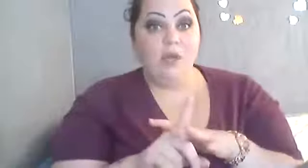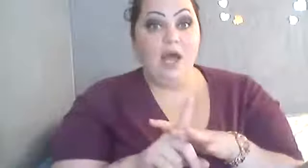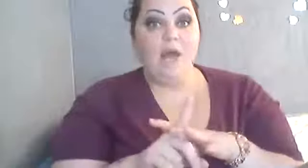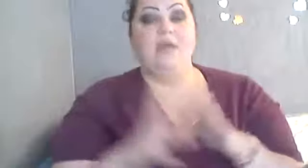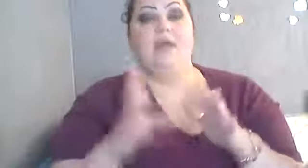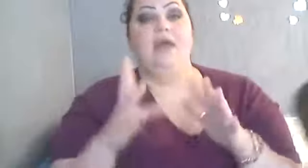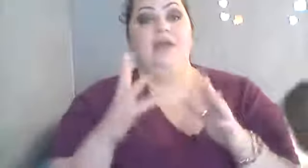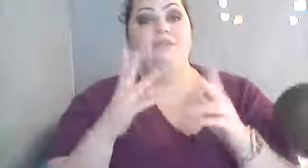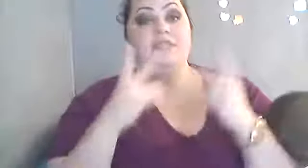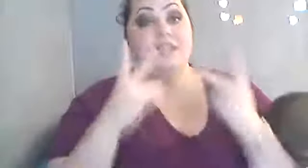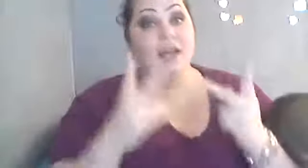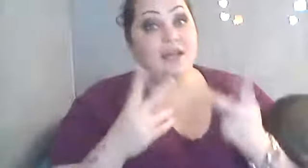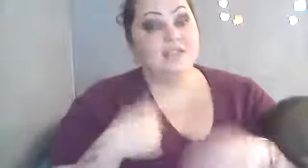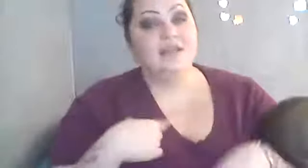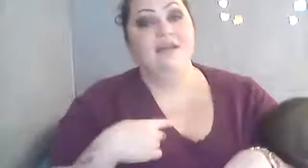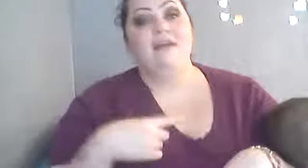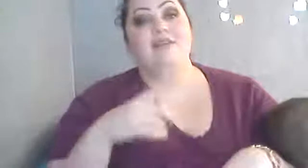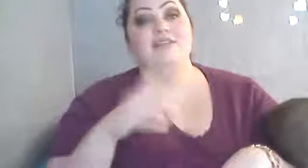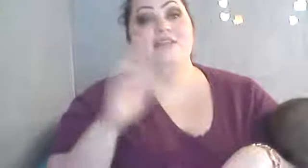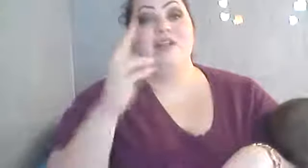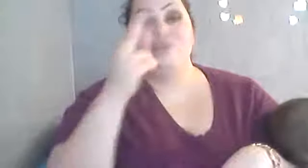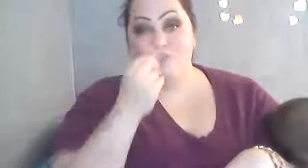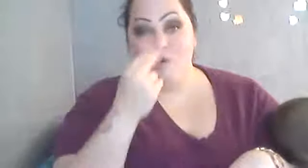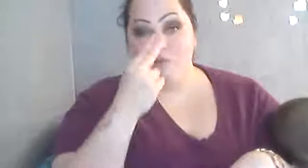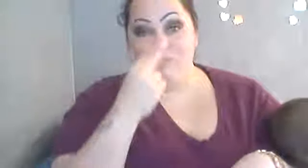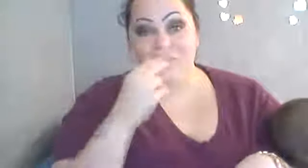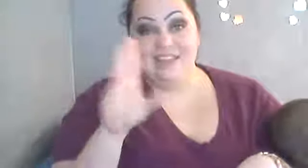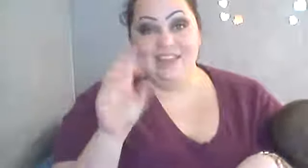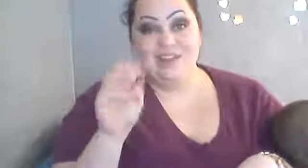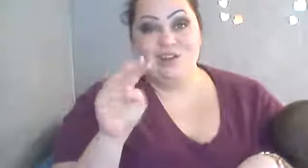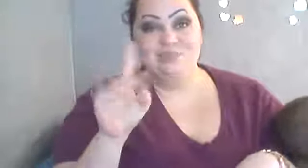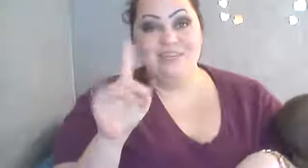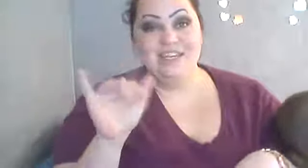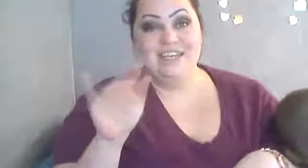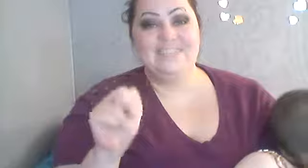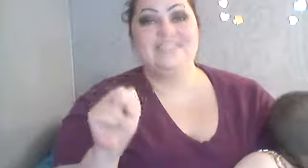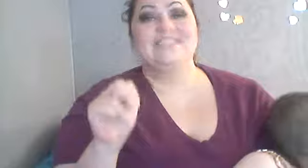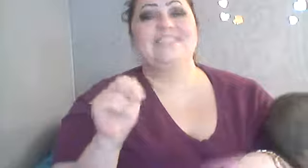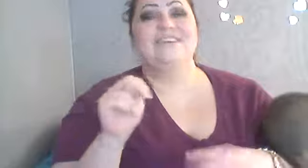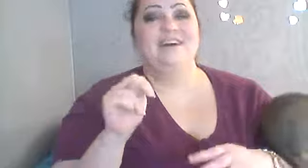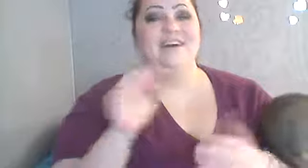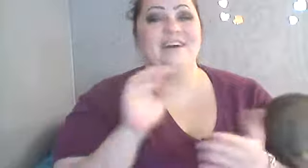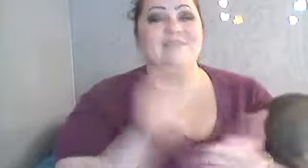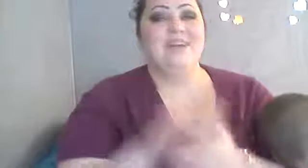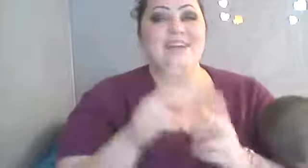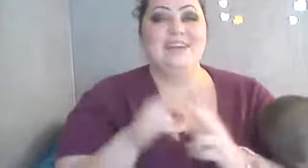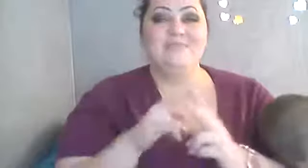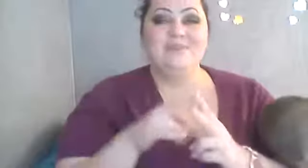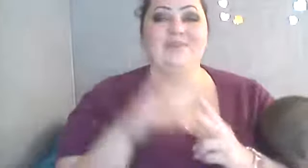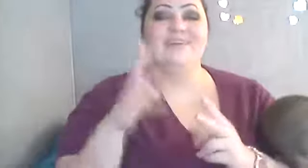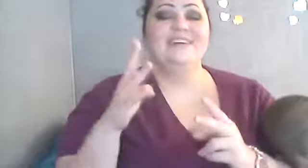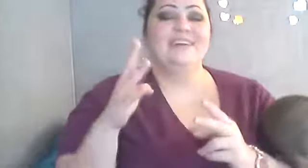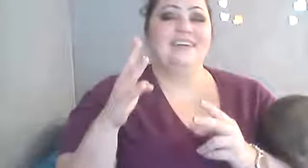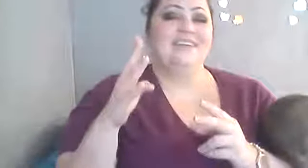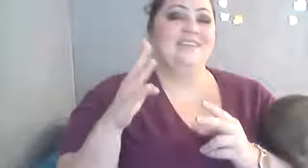up and visit us because they are so funny. They are comedians, they're a married couple, they're